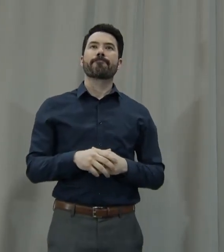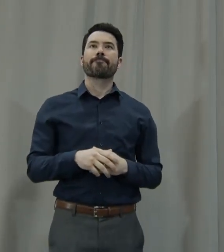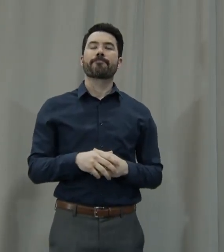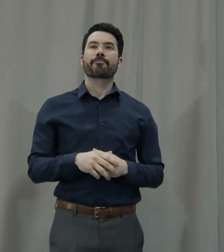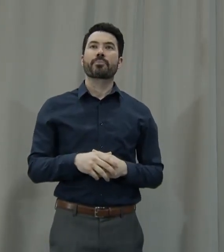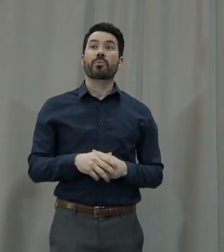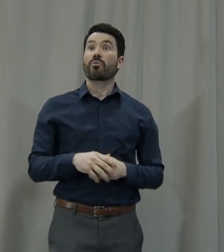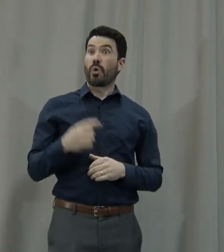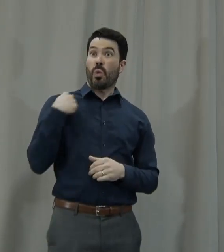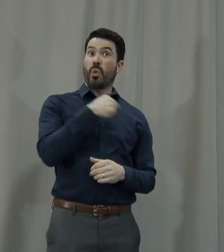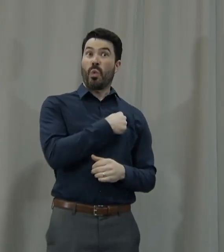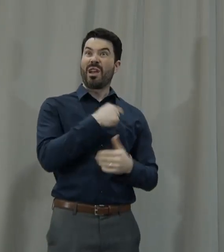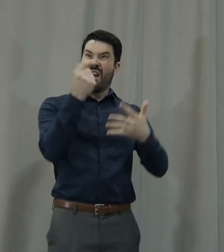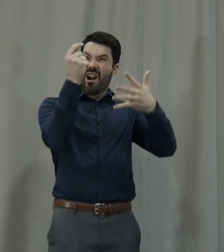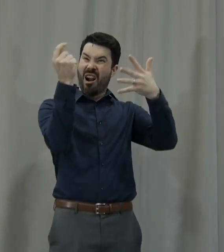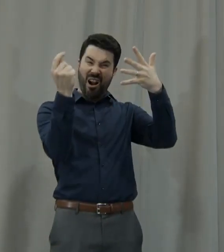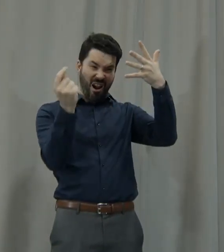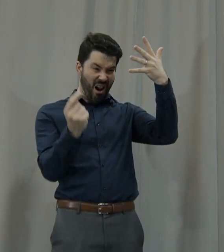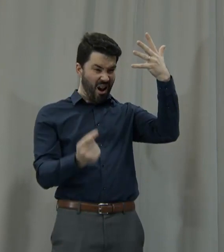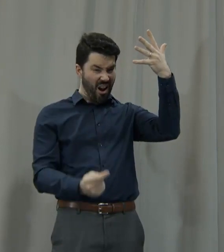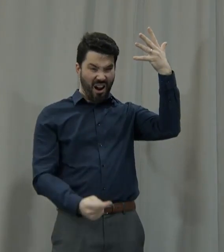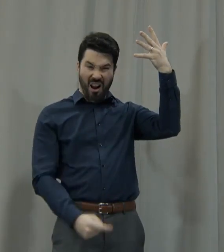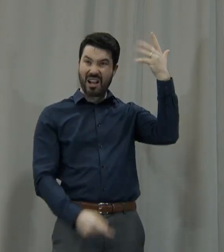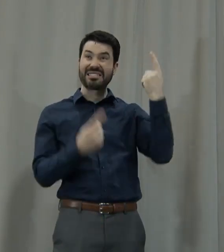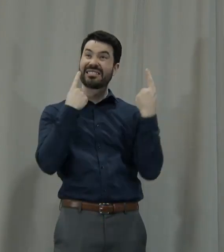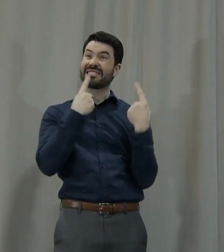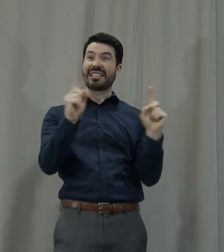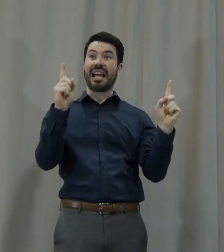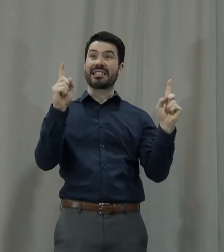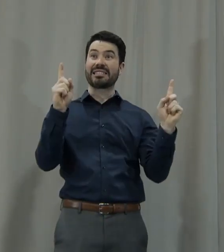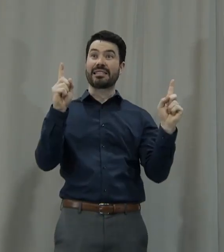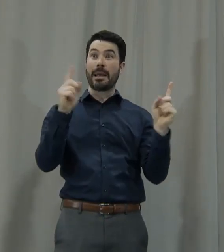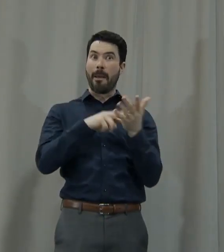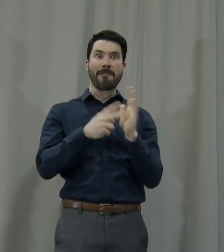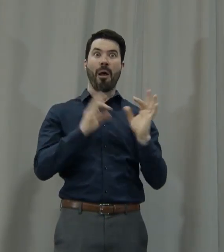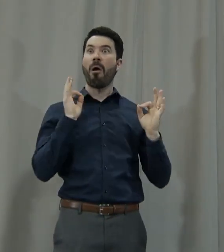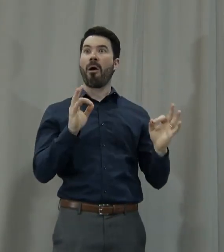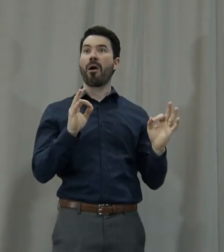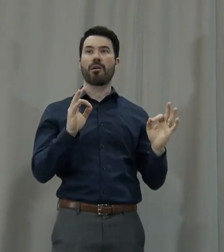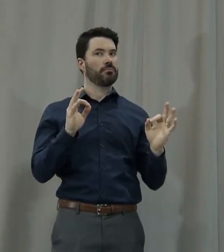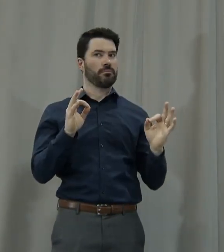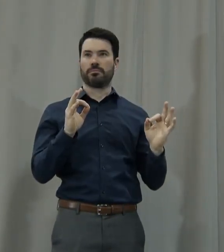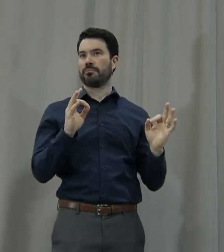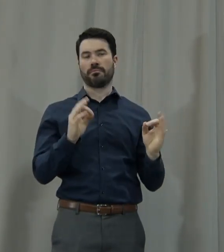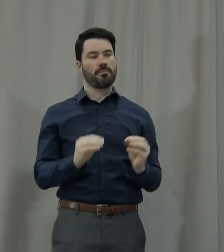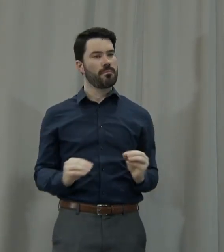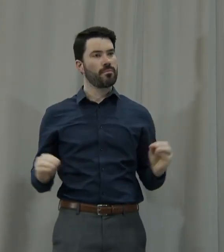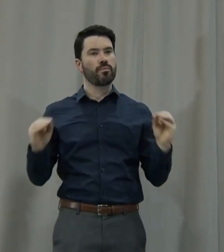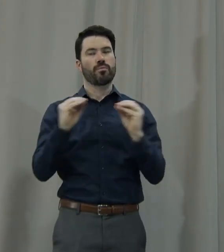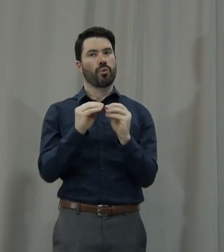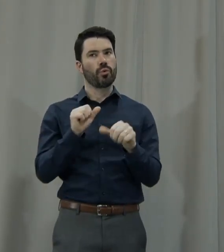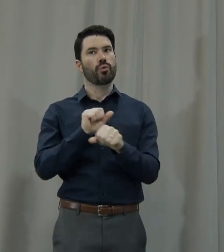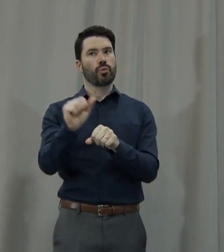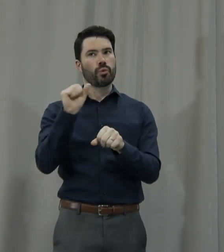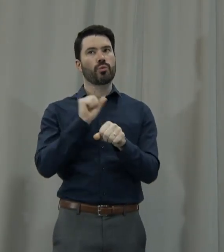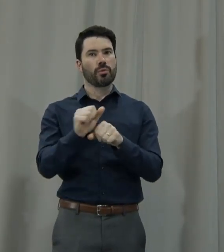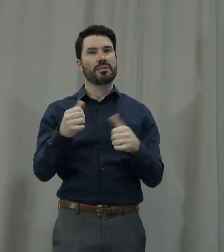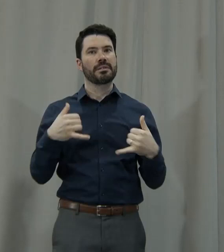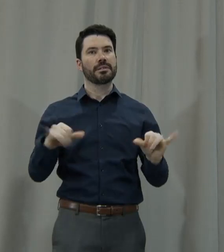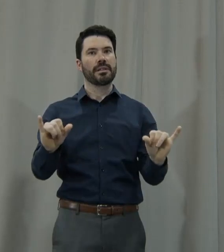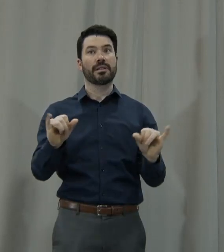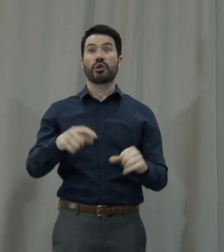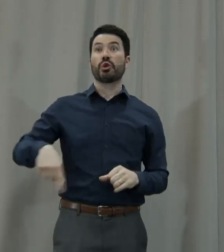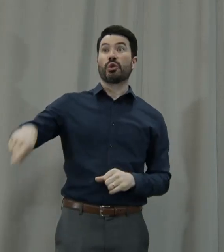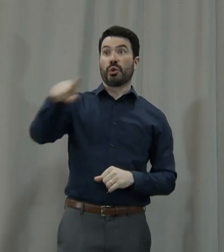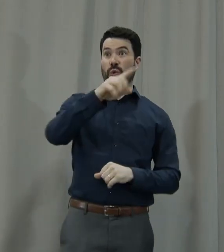accomplishments, there's still much work to be done, right? Because we know, and you're going to talk about it, and you should go into